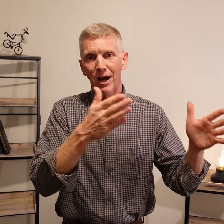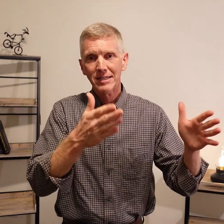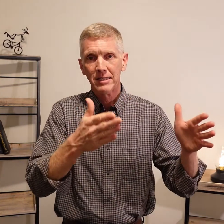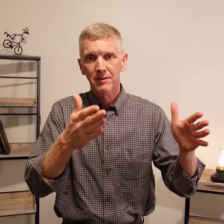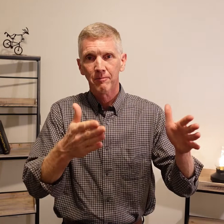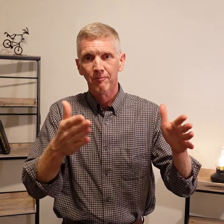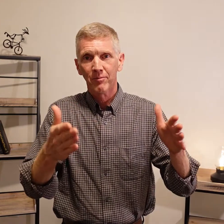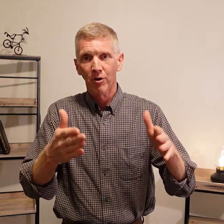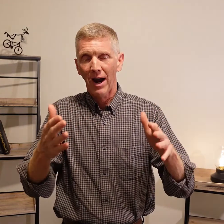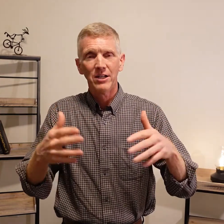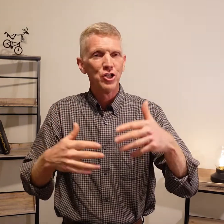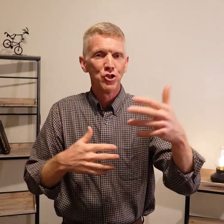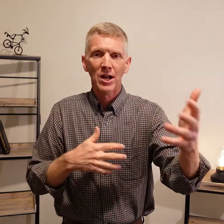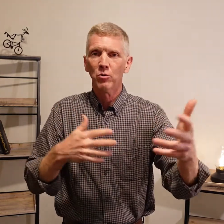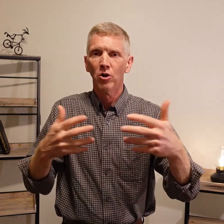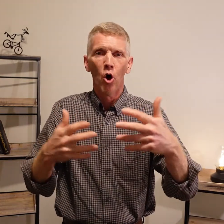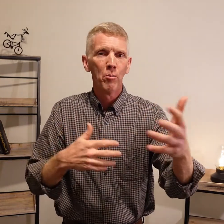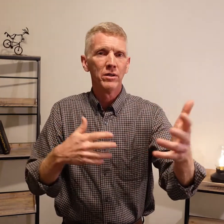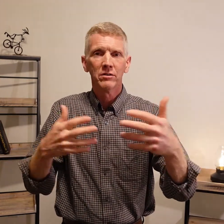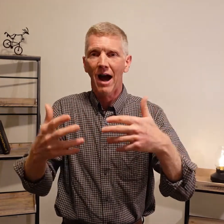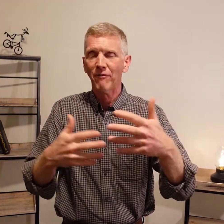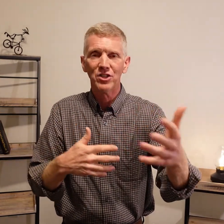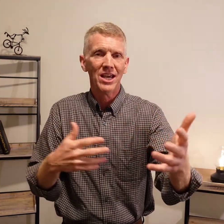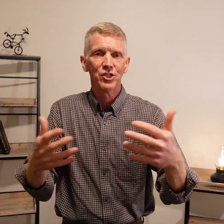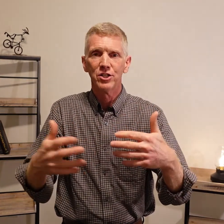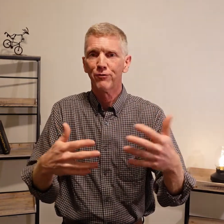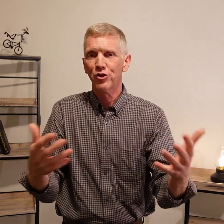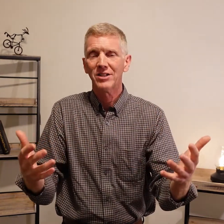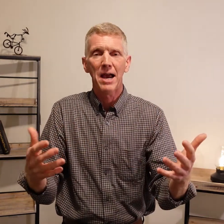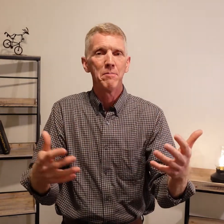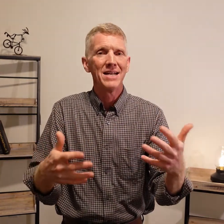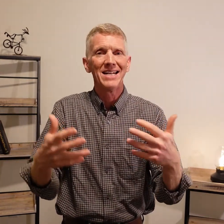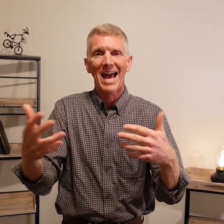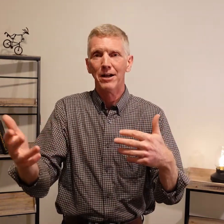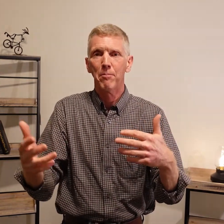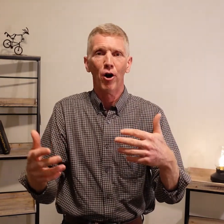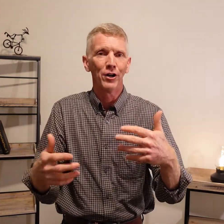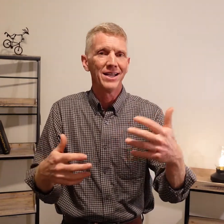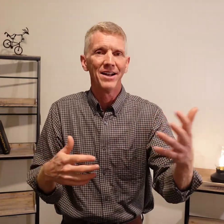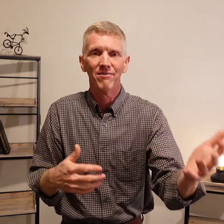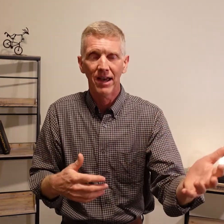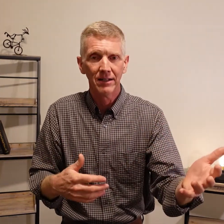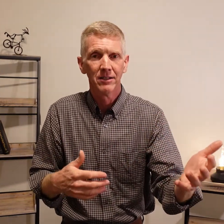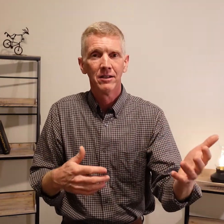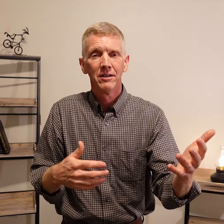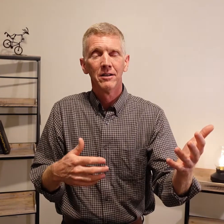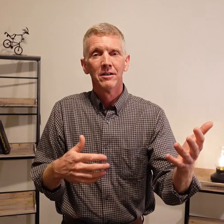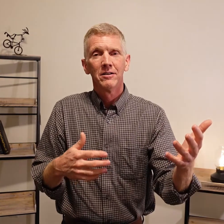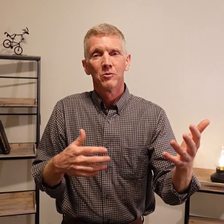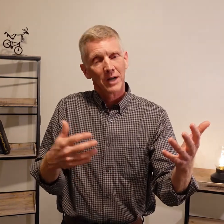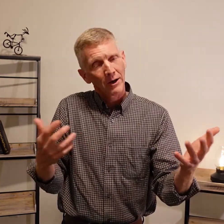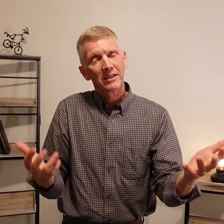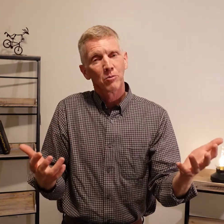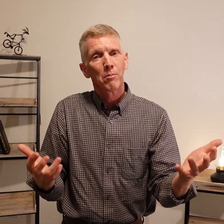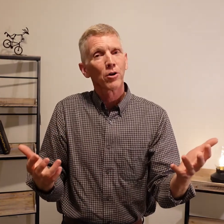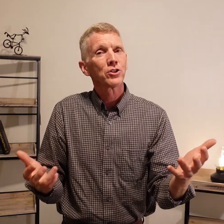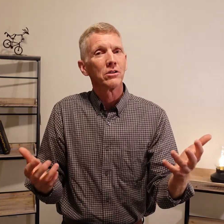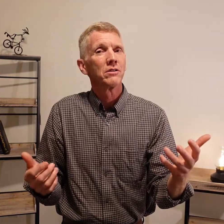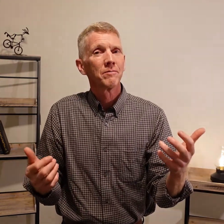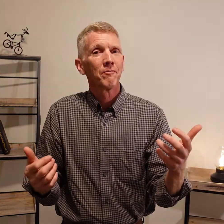progressed? Right? General open conversations, first time meeting at a party, an event. We're now getting a little more personal.